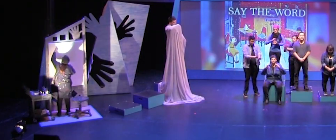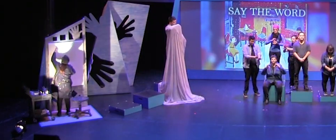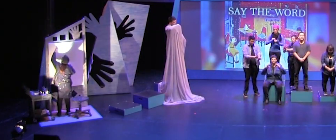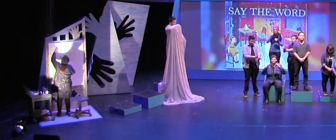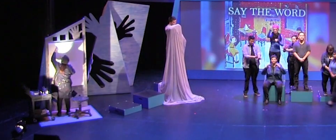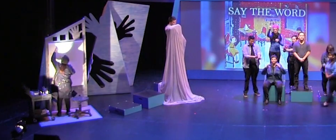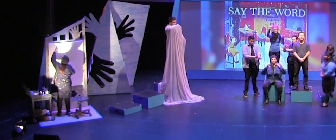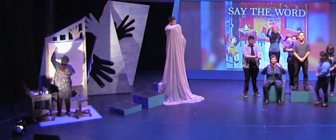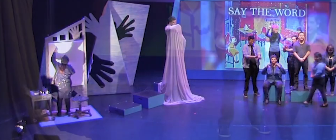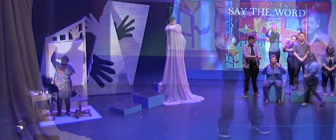Number 1.